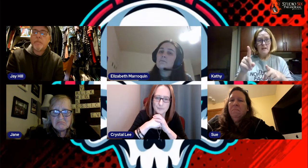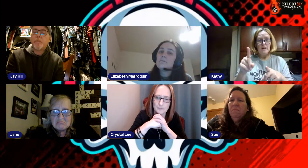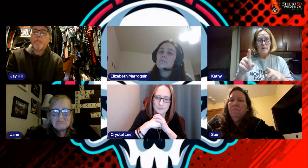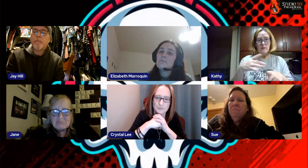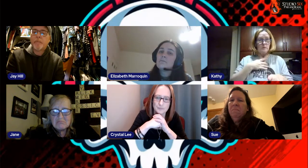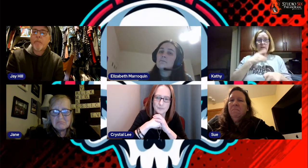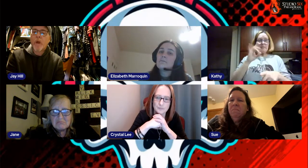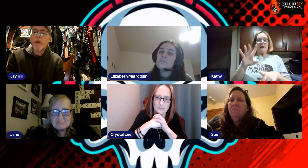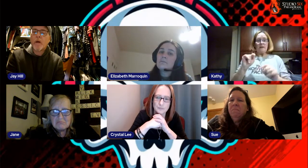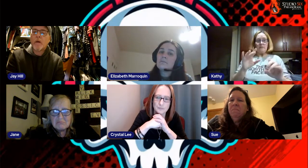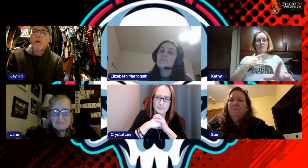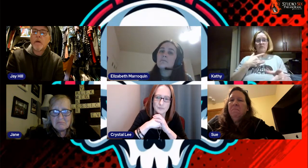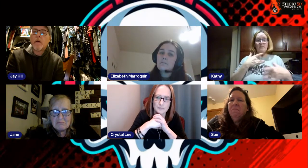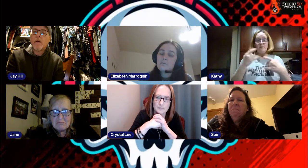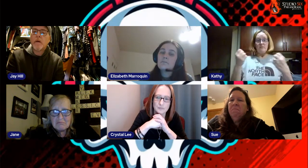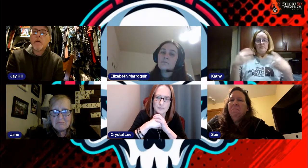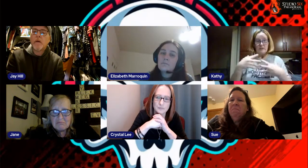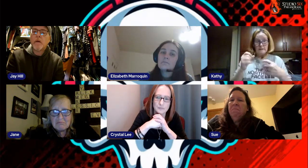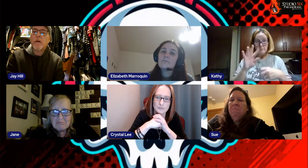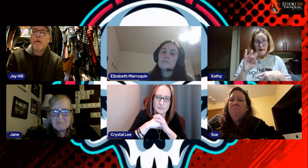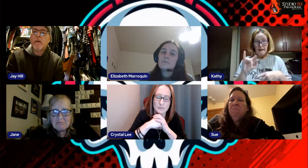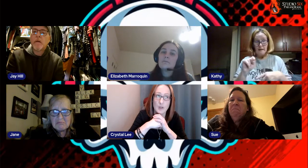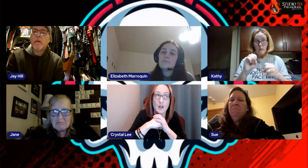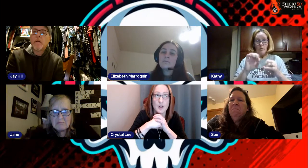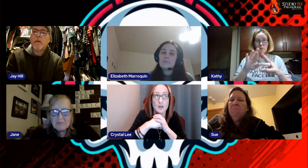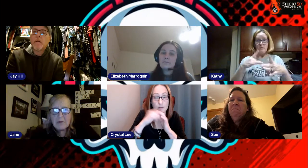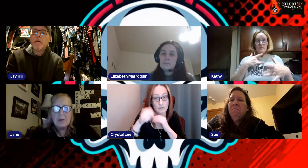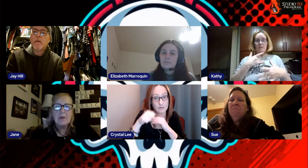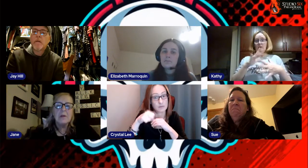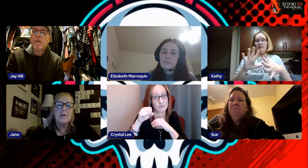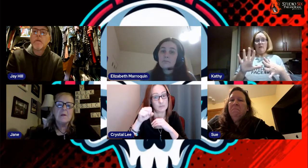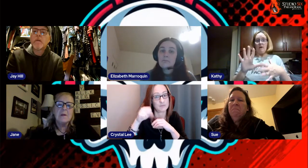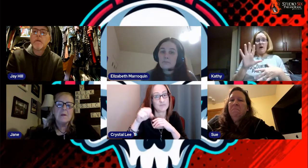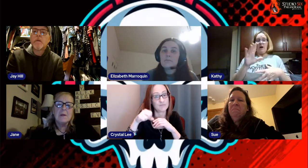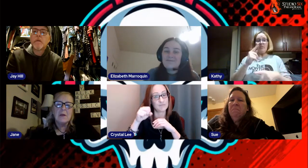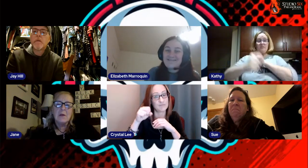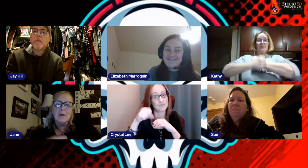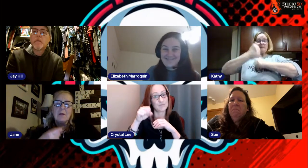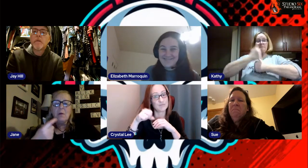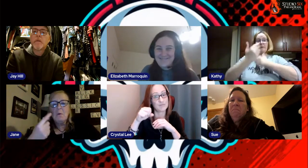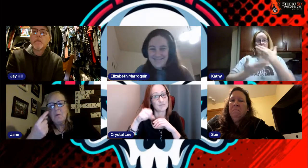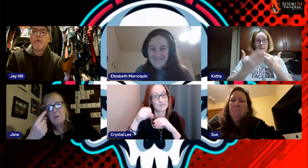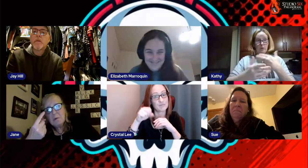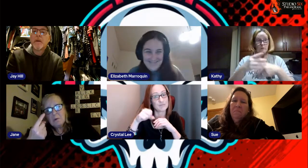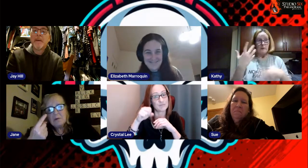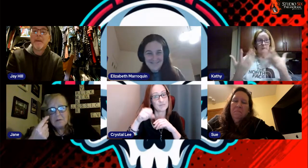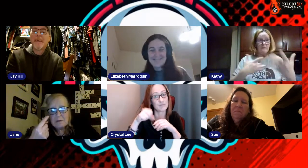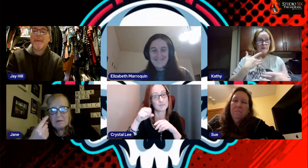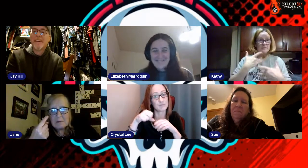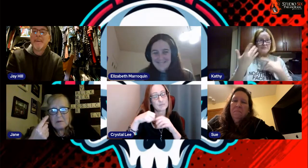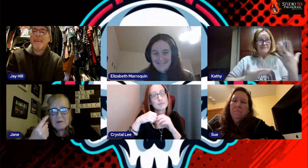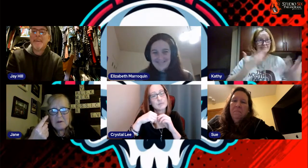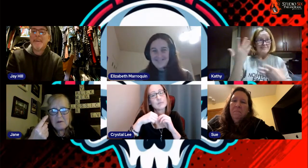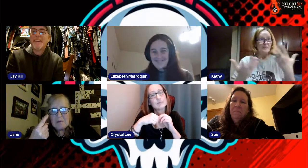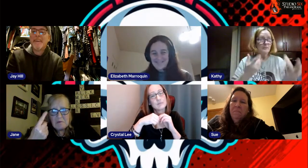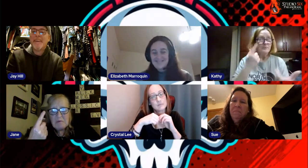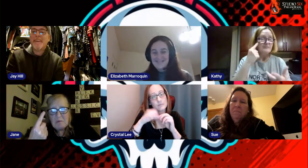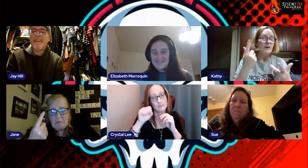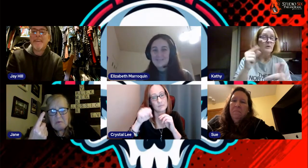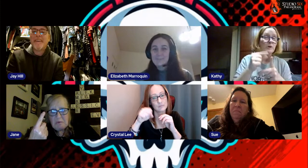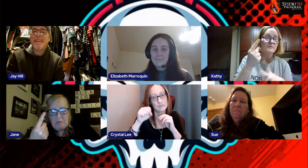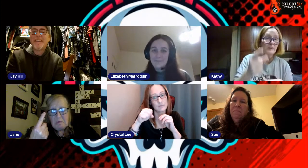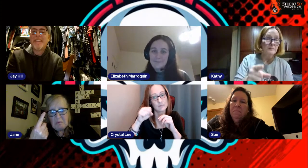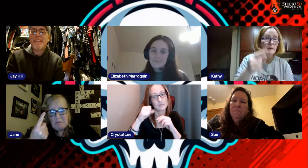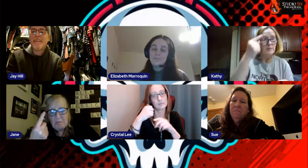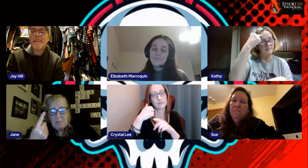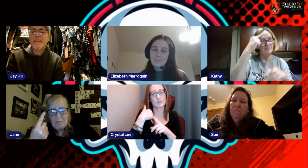incident that you didn't like it? You felt frightened by it, or you felt like, or maybe you felt, I don't know, I'm trying